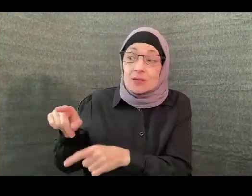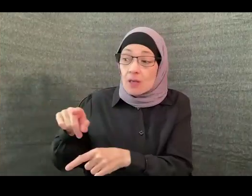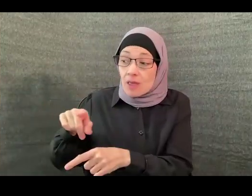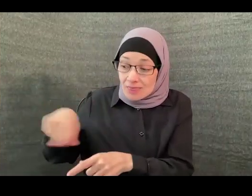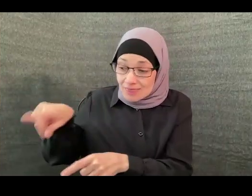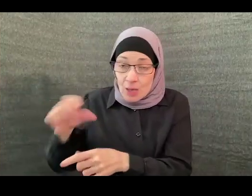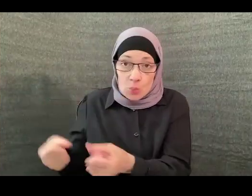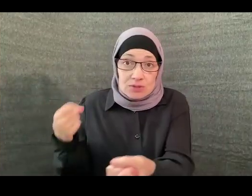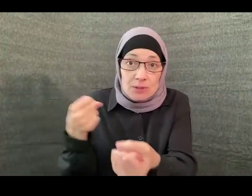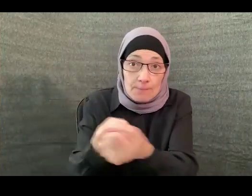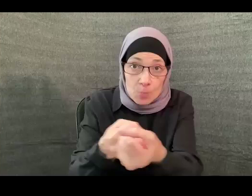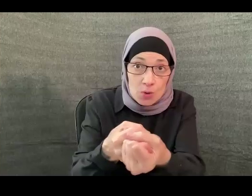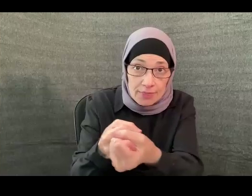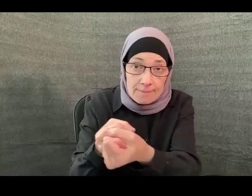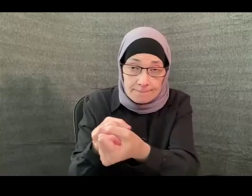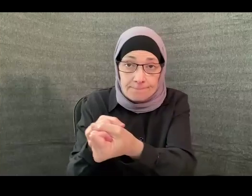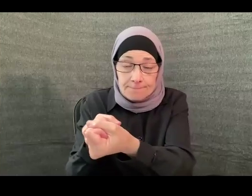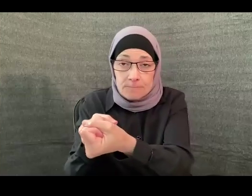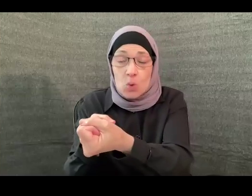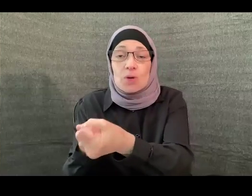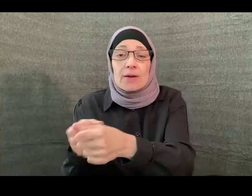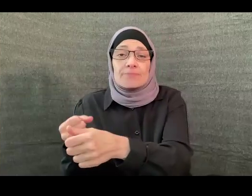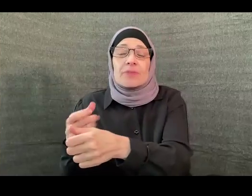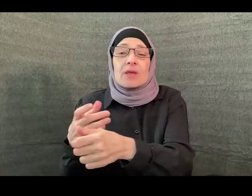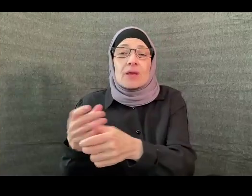living up to the covenant they have signed.